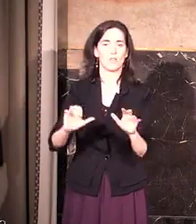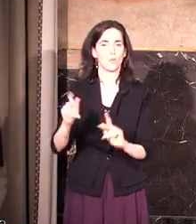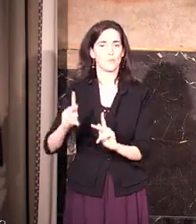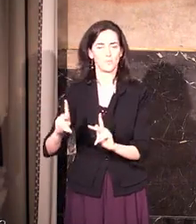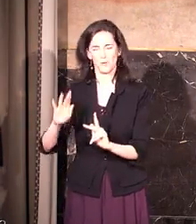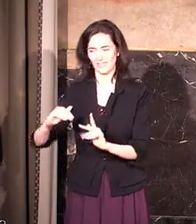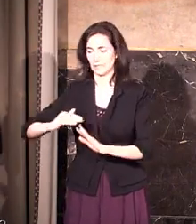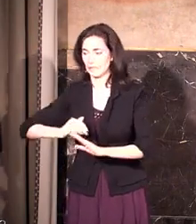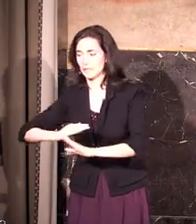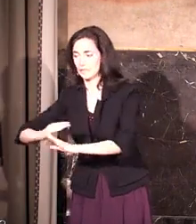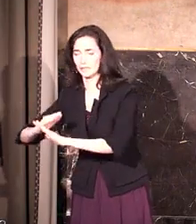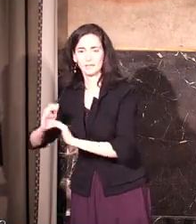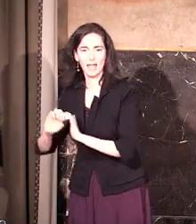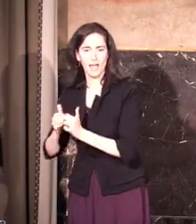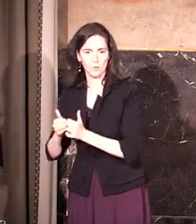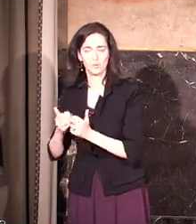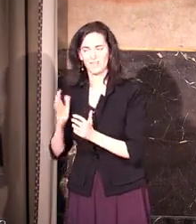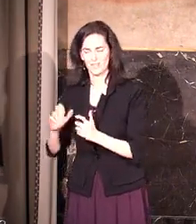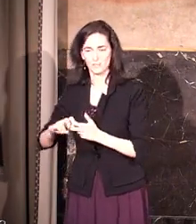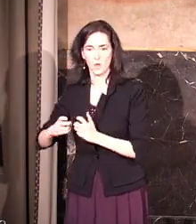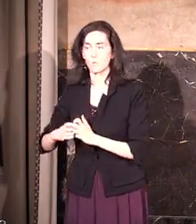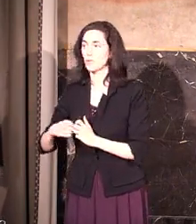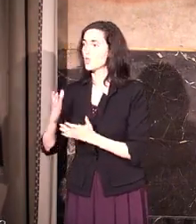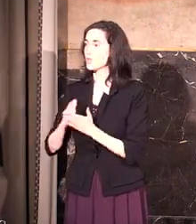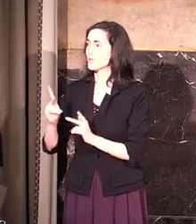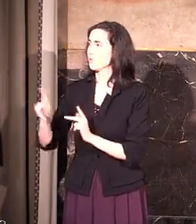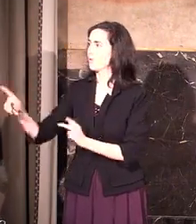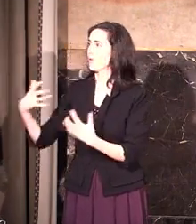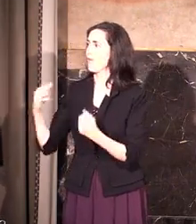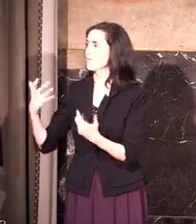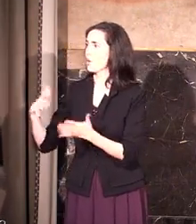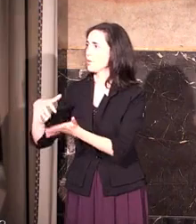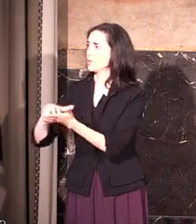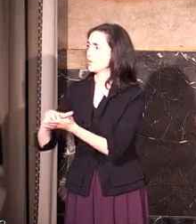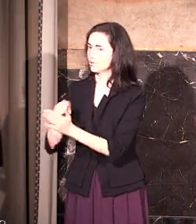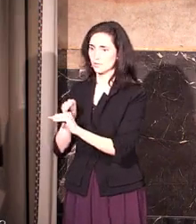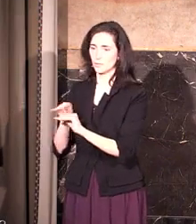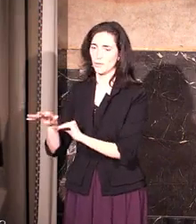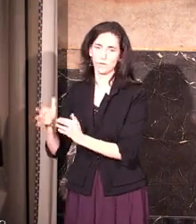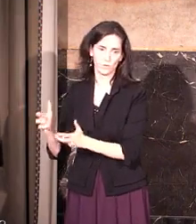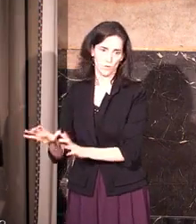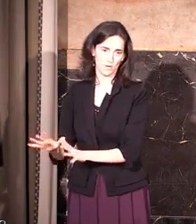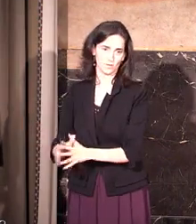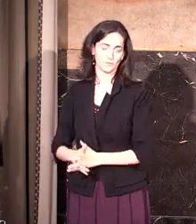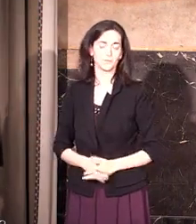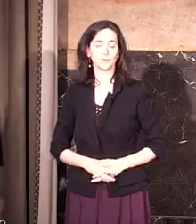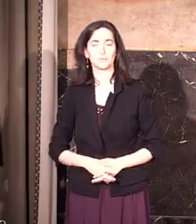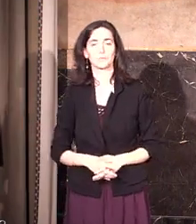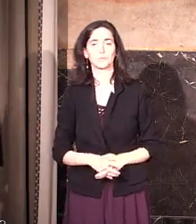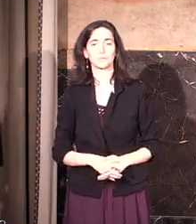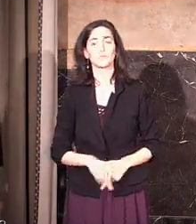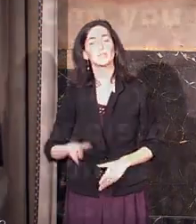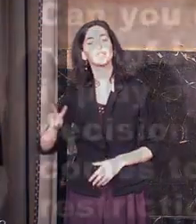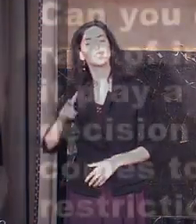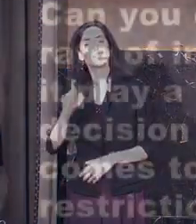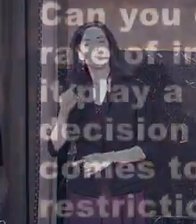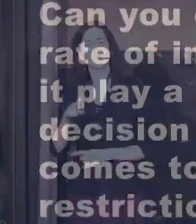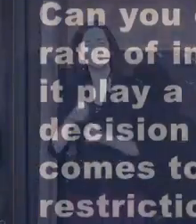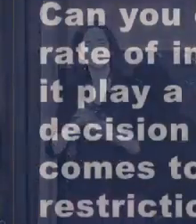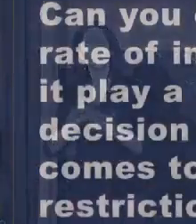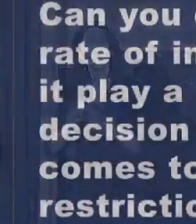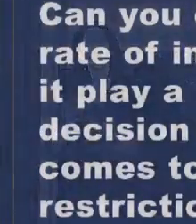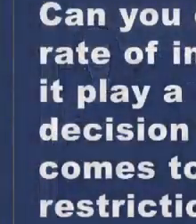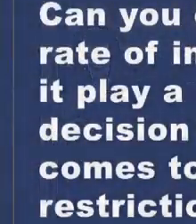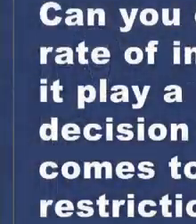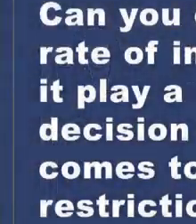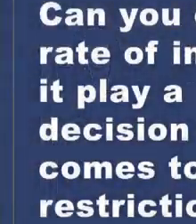especially those who may be most vulnerable. The second question comes from Lafayette. Connie wants to know, can